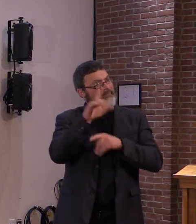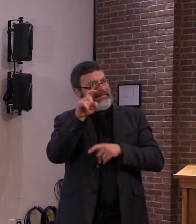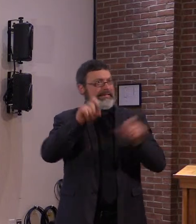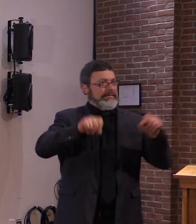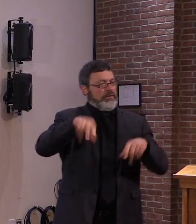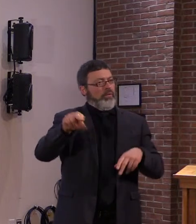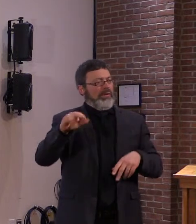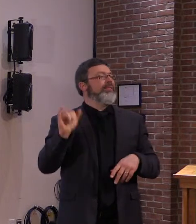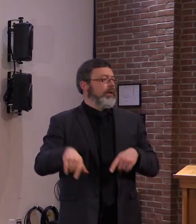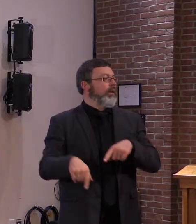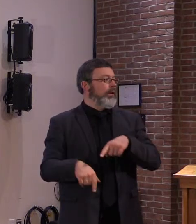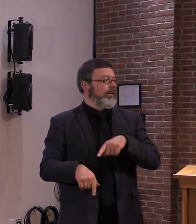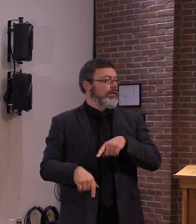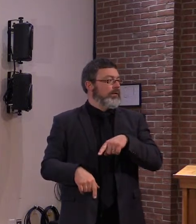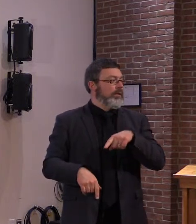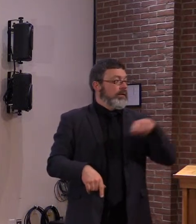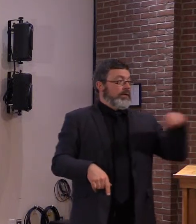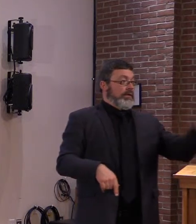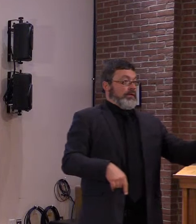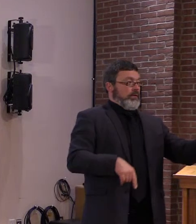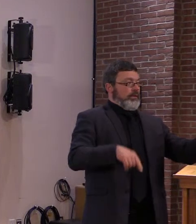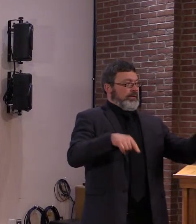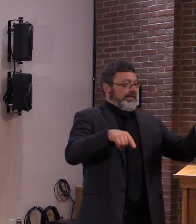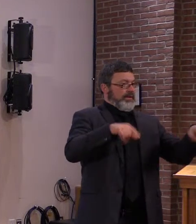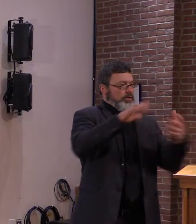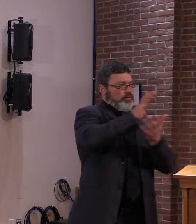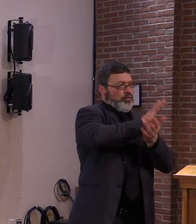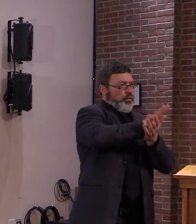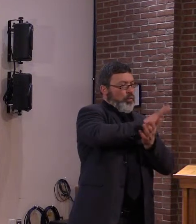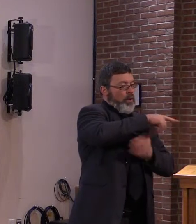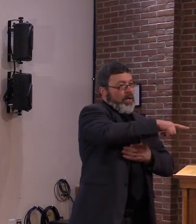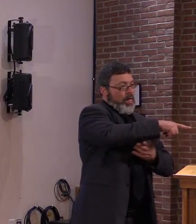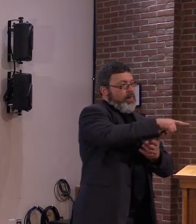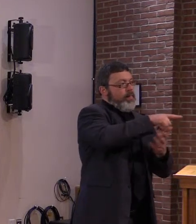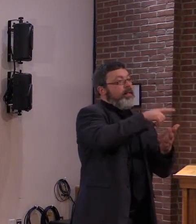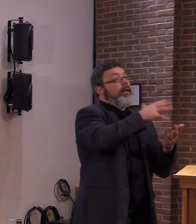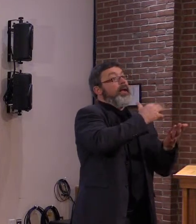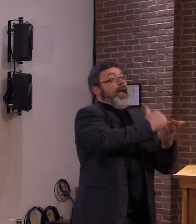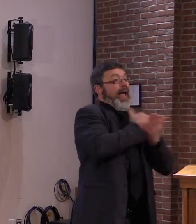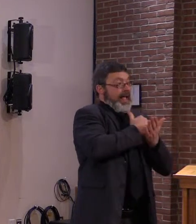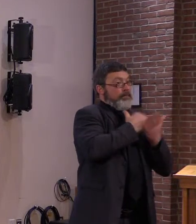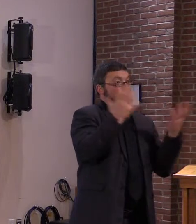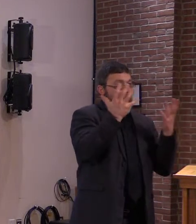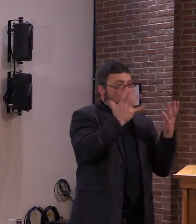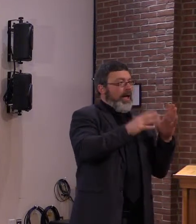So any positive result in a facility like a school